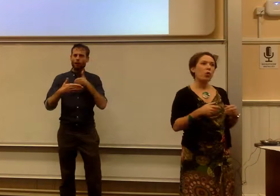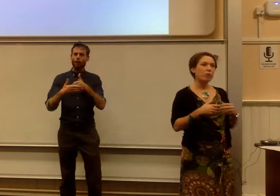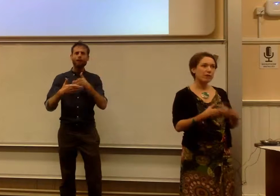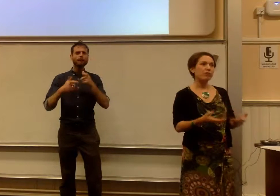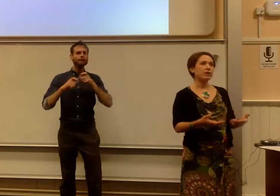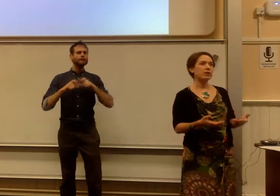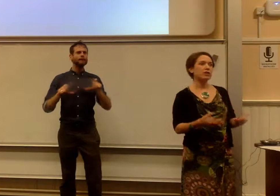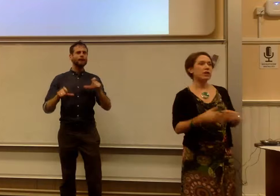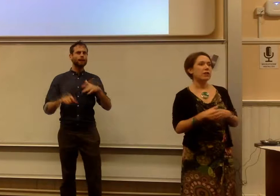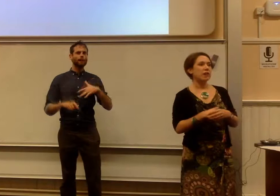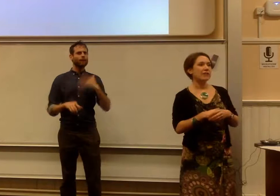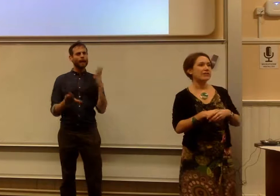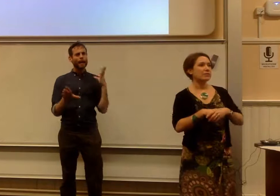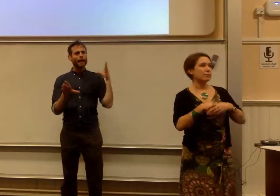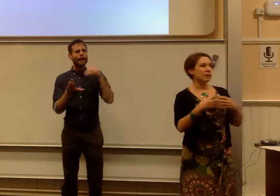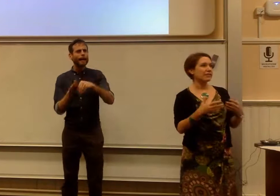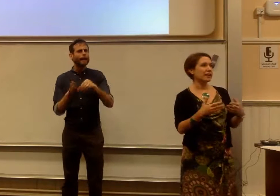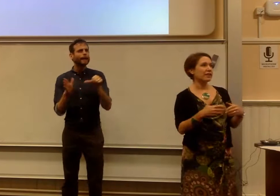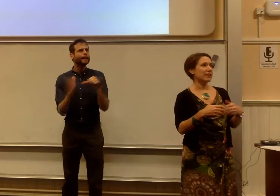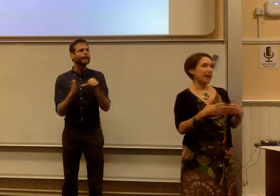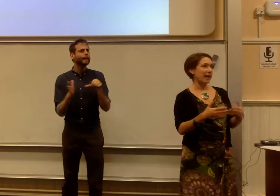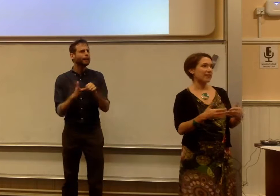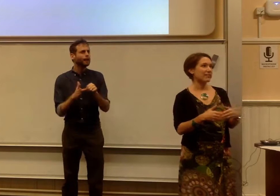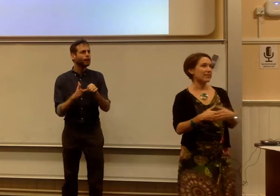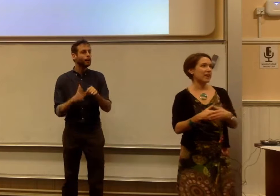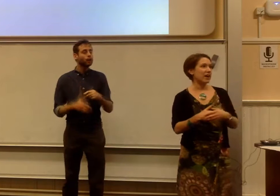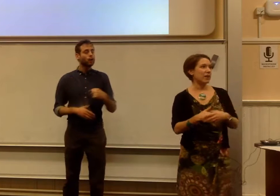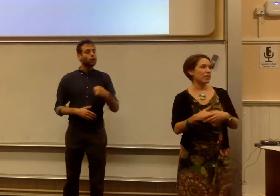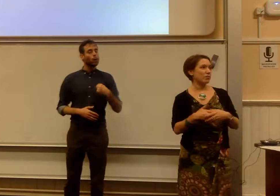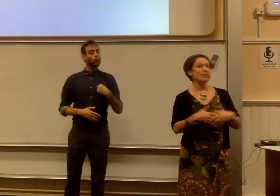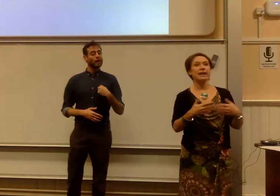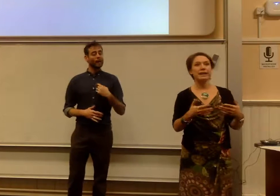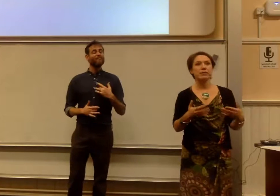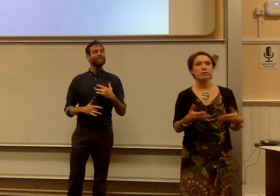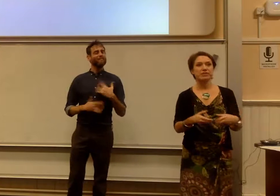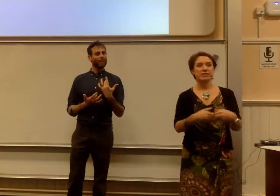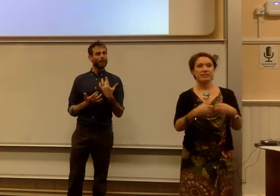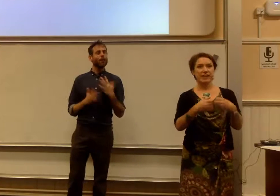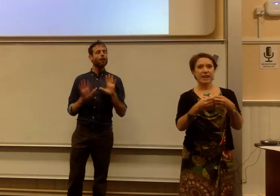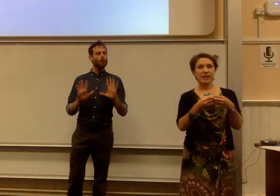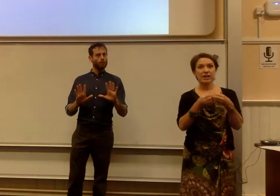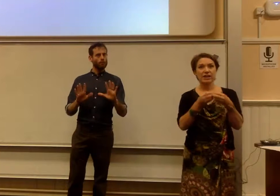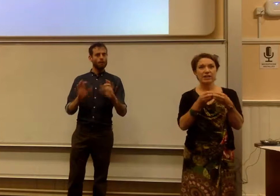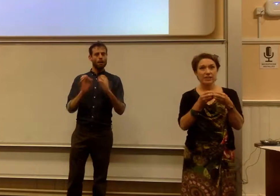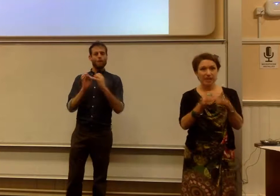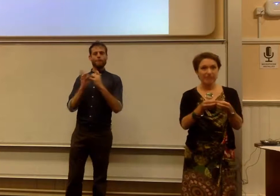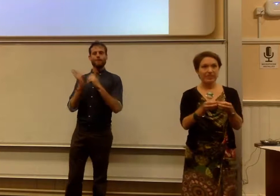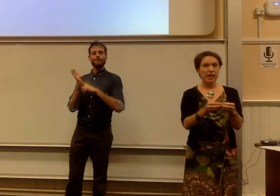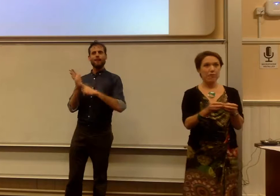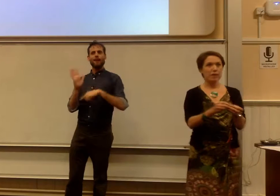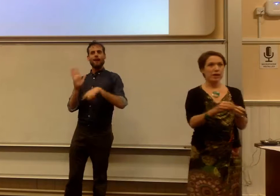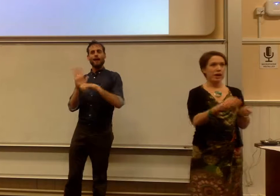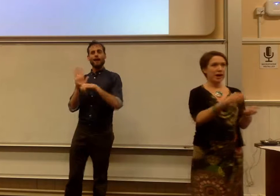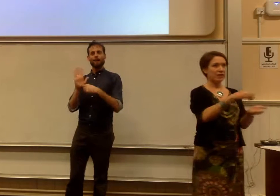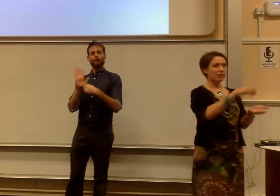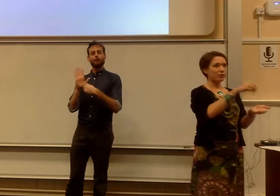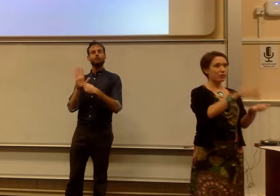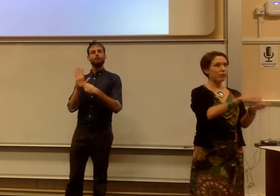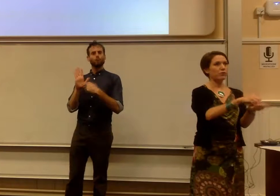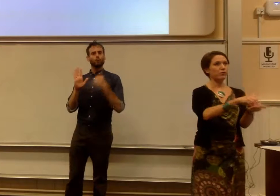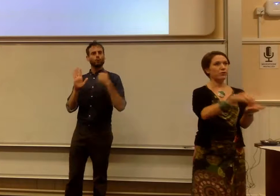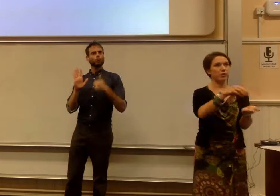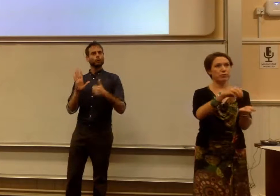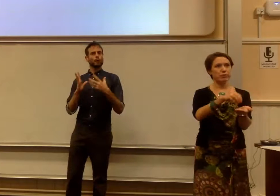so we feel that the BSL Act really enables us to take the next step and